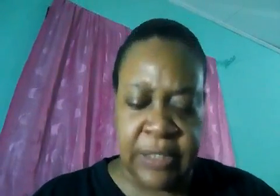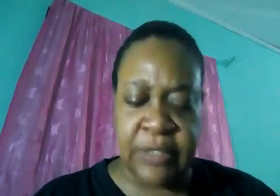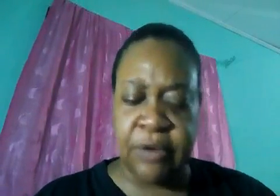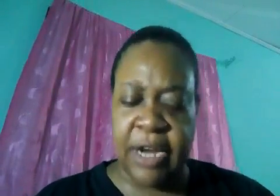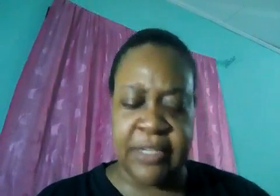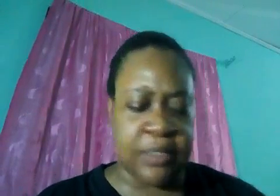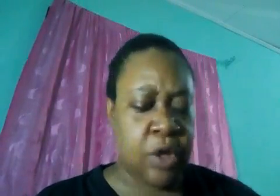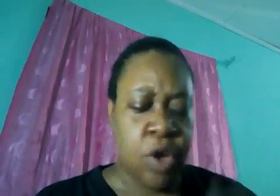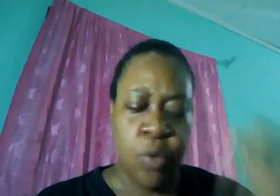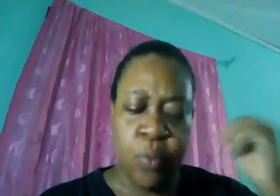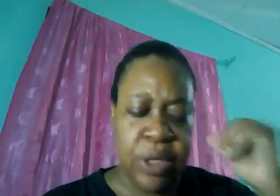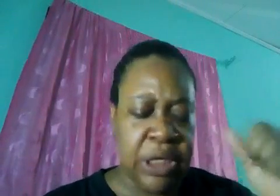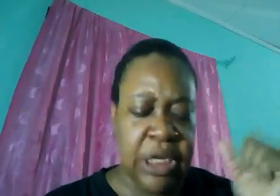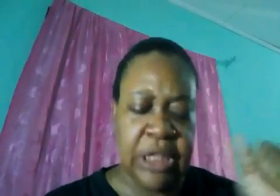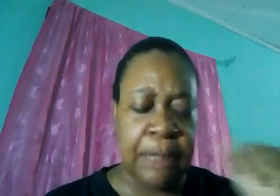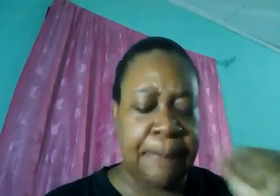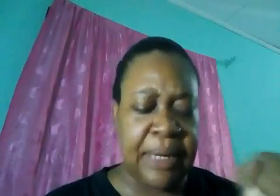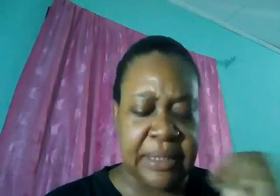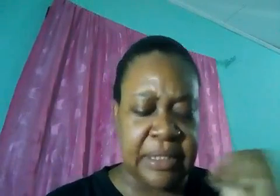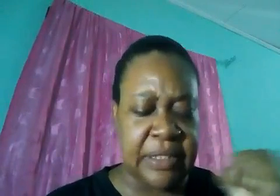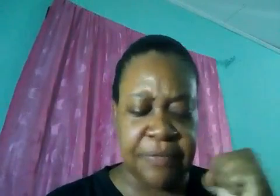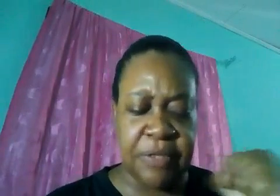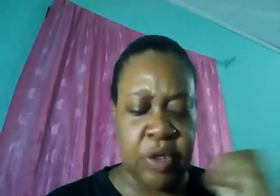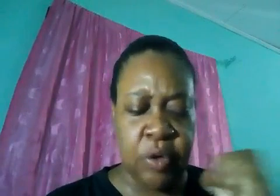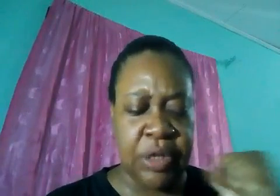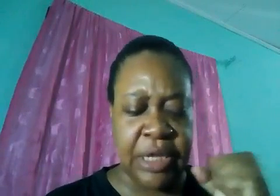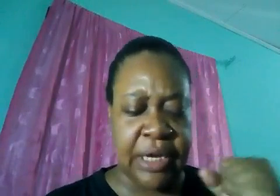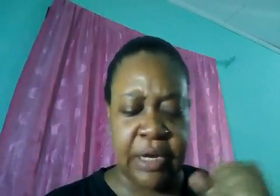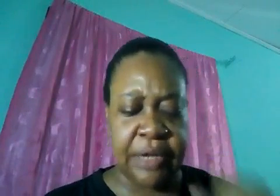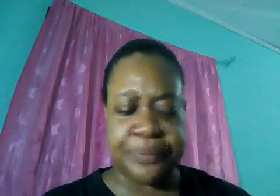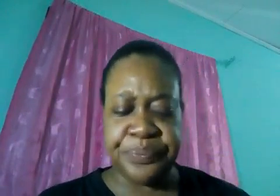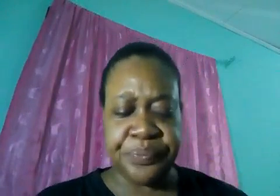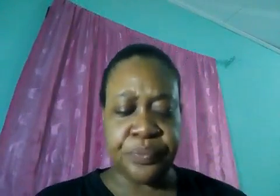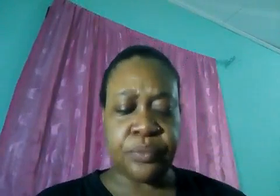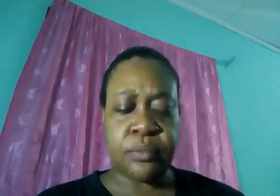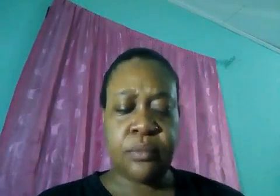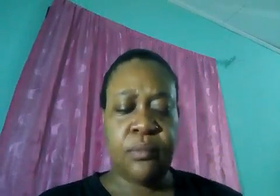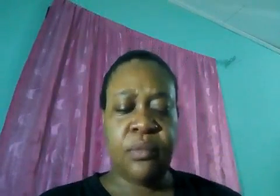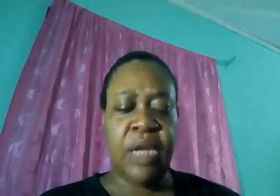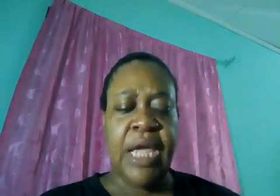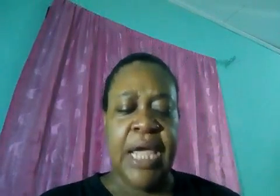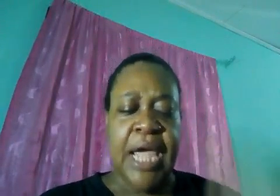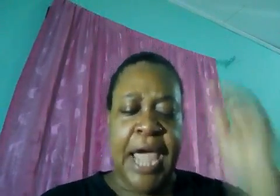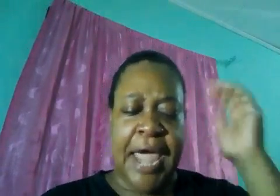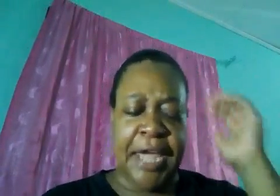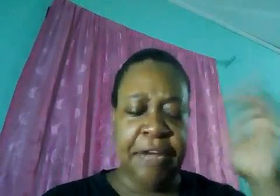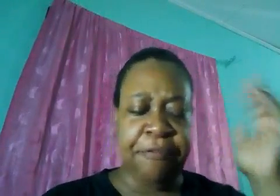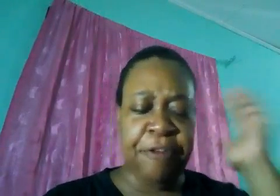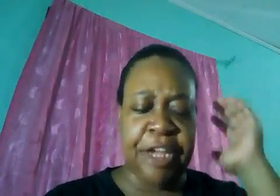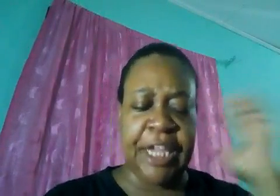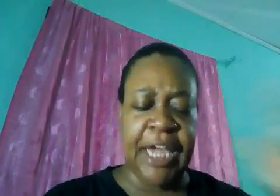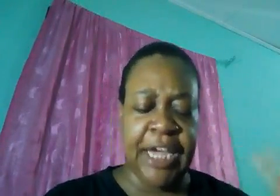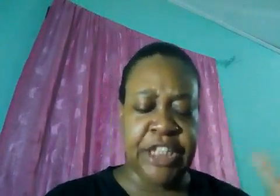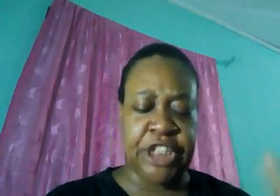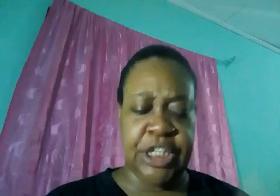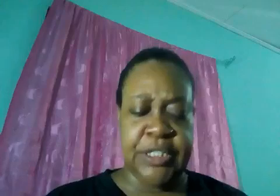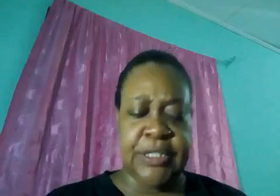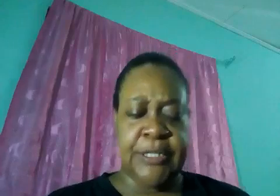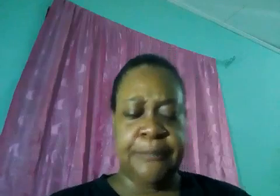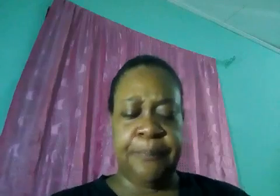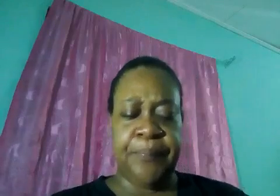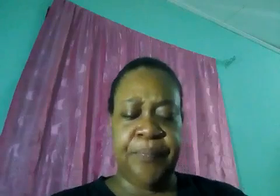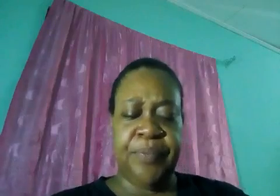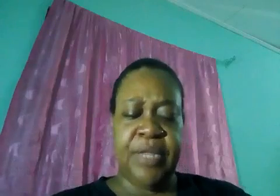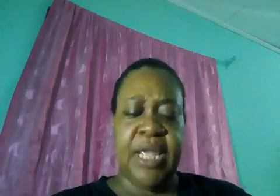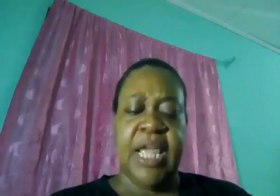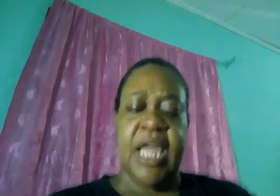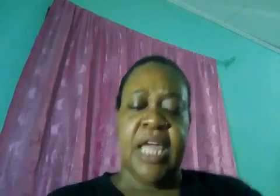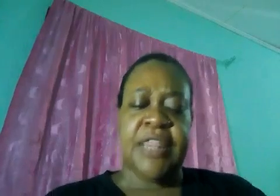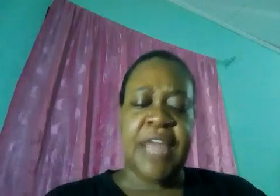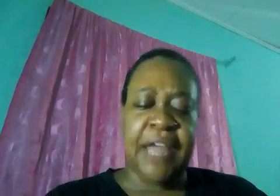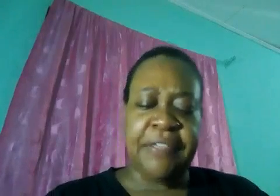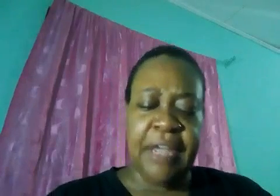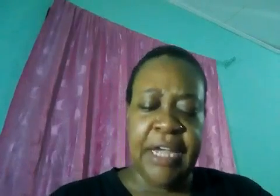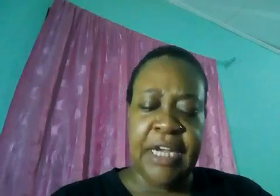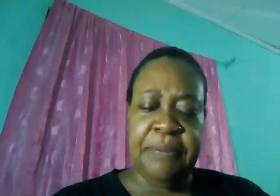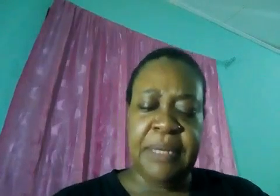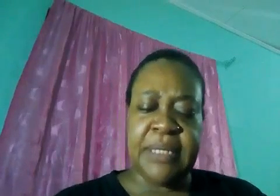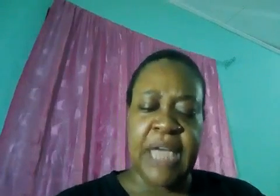Christ. We need the blessings of the Lord thy God. Every cages that the enemies have